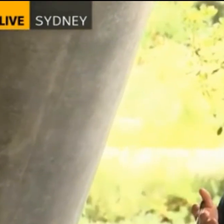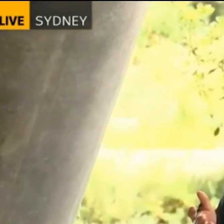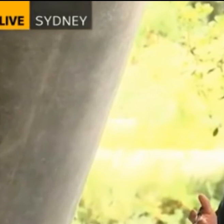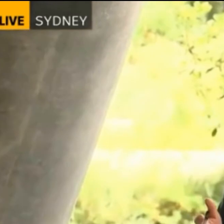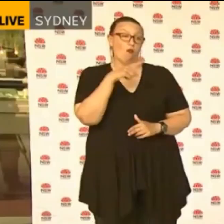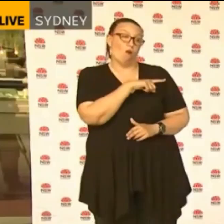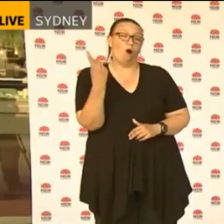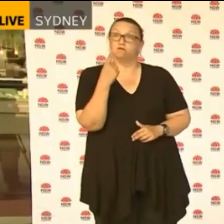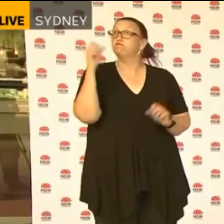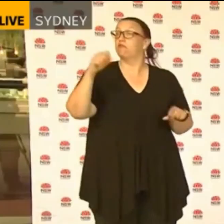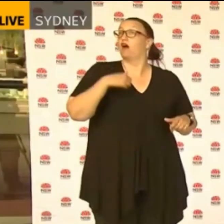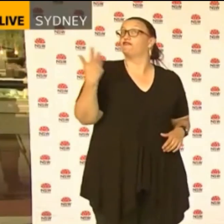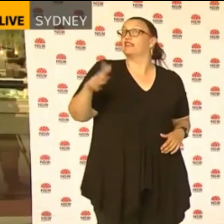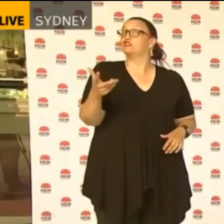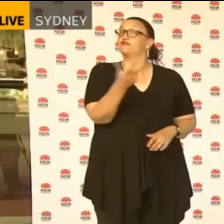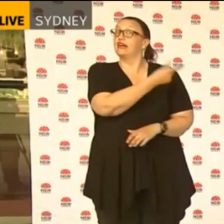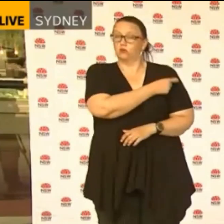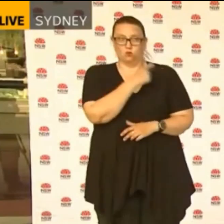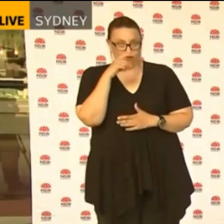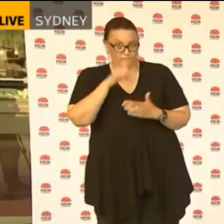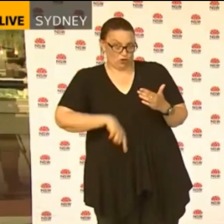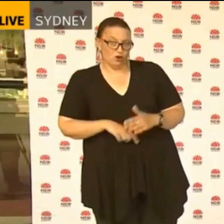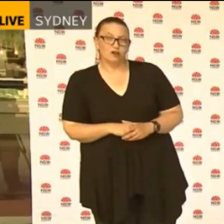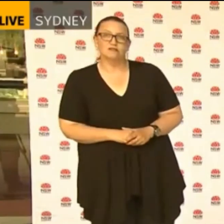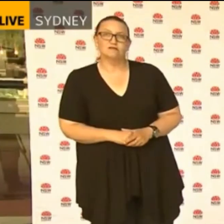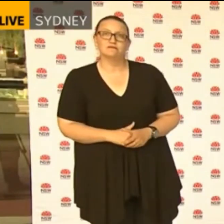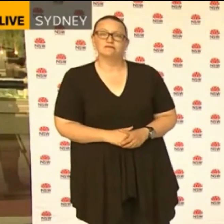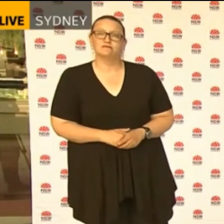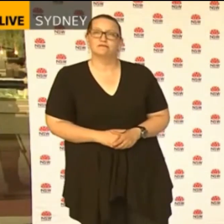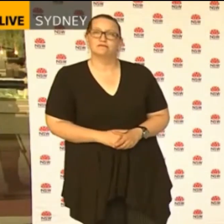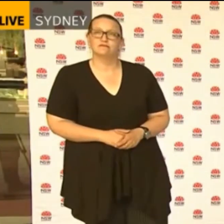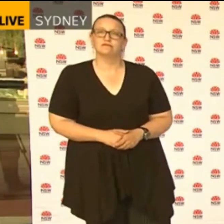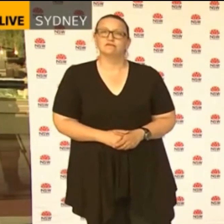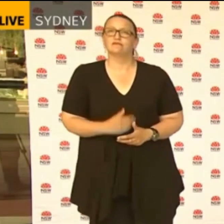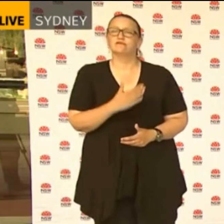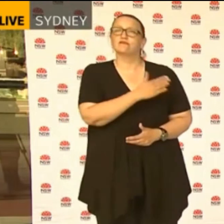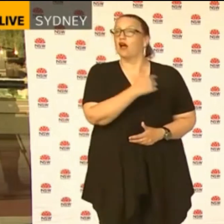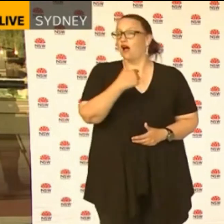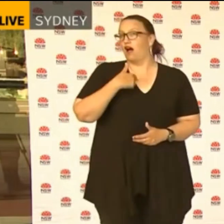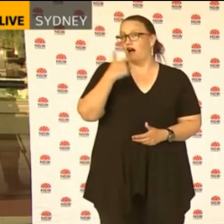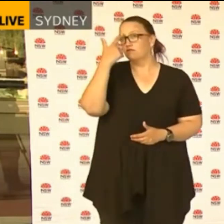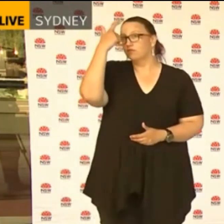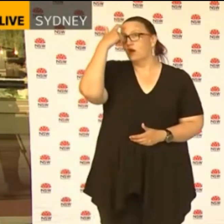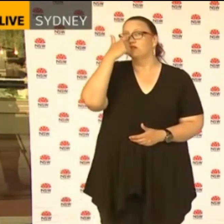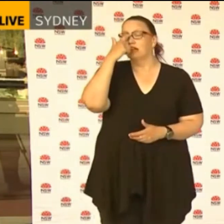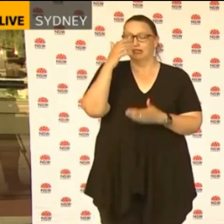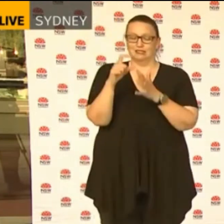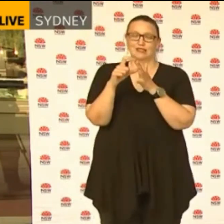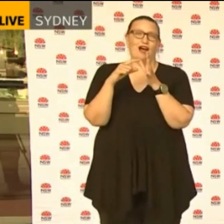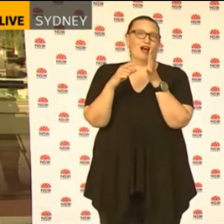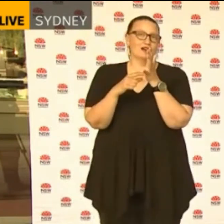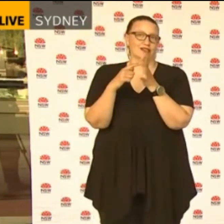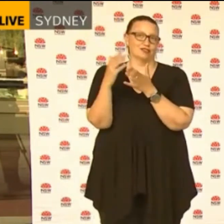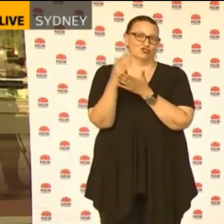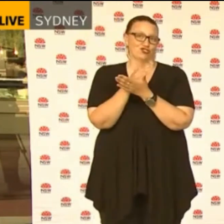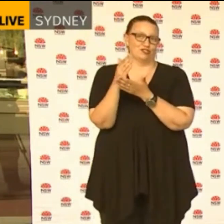vaccine? I'm proposing, and I think this would be the case, that there be data sharing, because we have, through Service New South Wales, the ability to actually